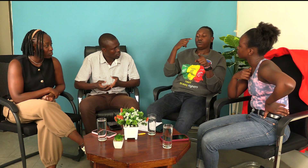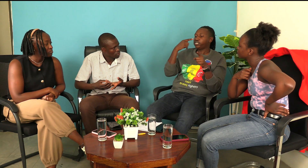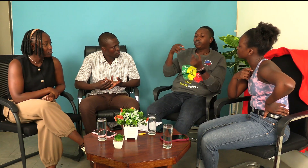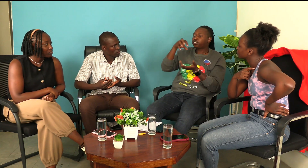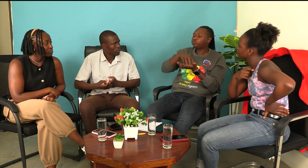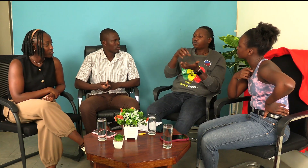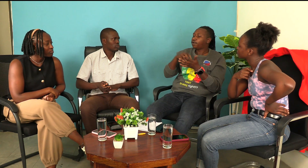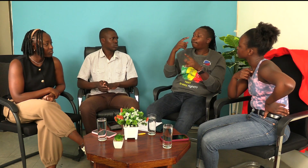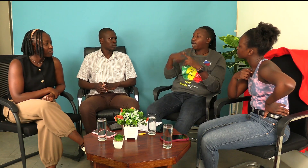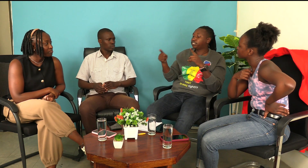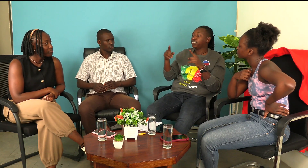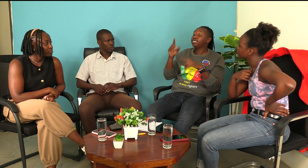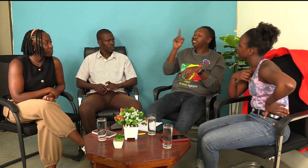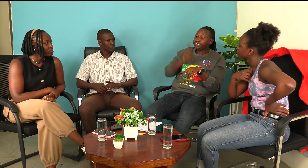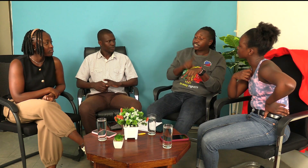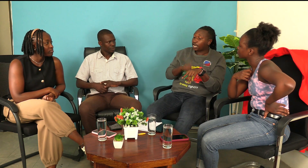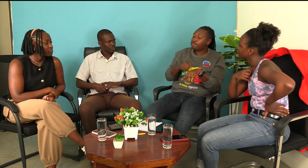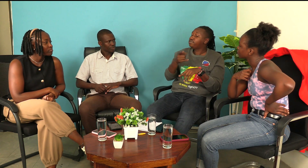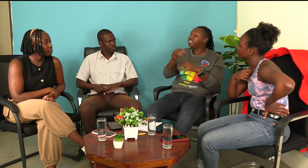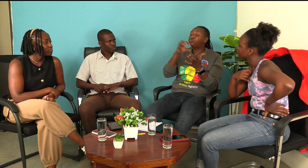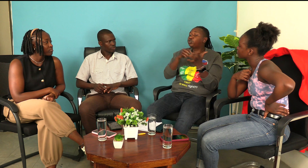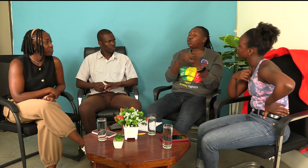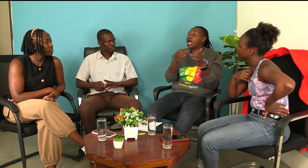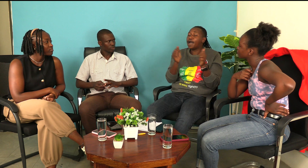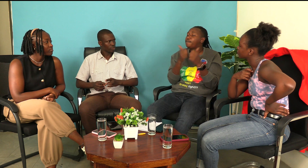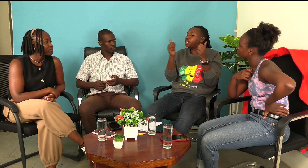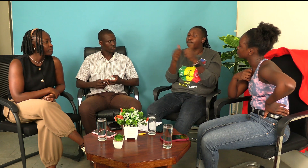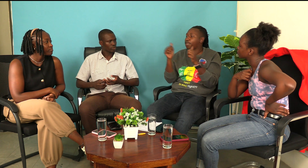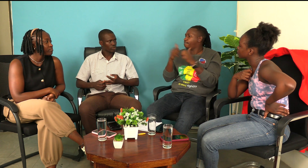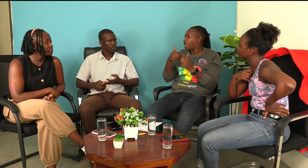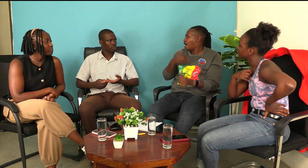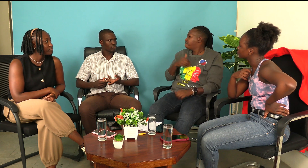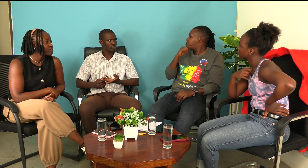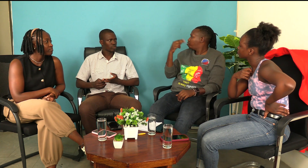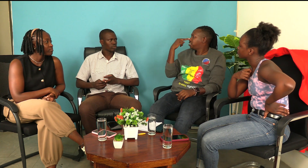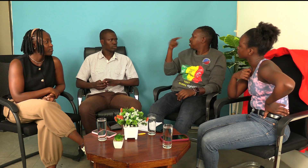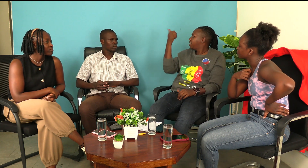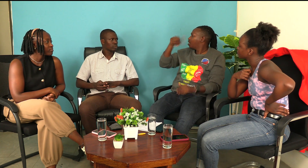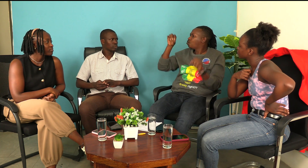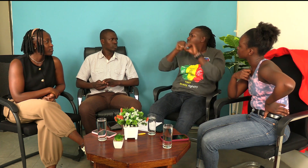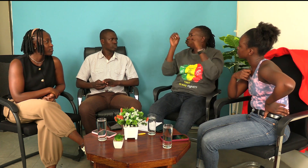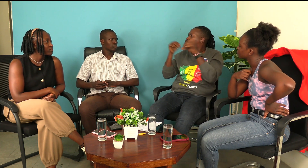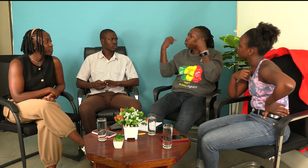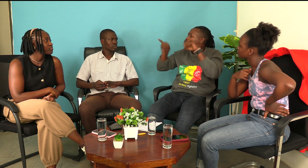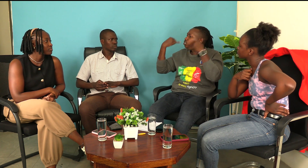Yes, and killing one another. So, but now, when these situations happen, I've not seen